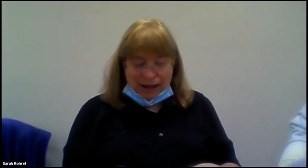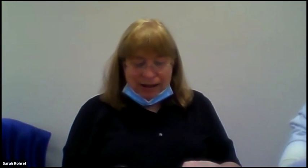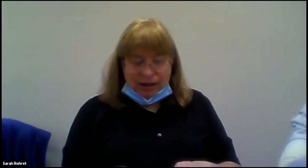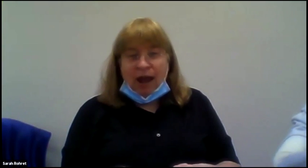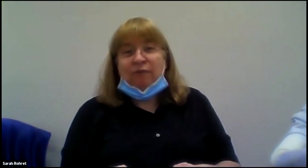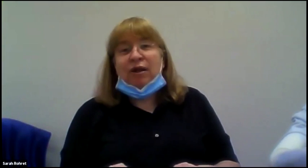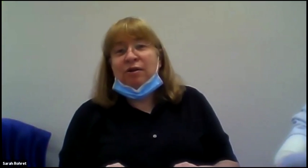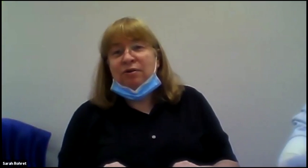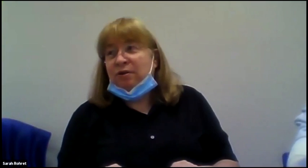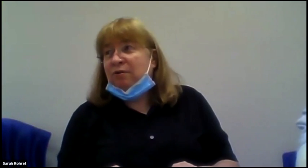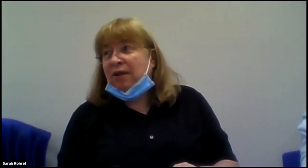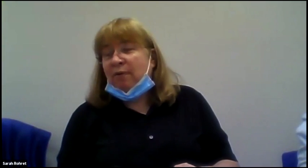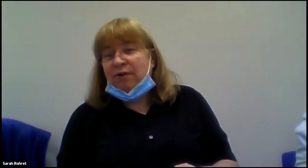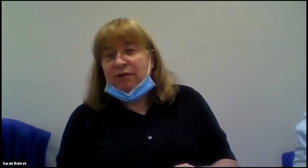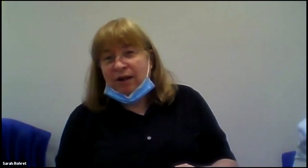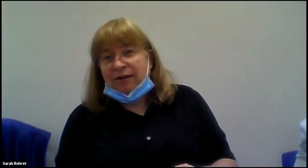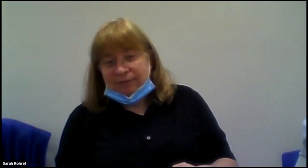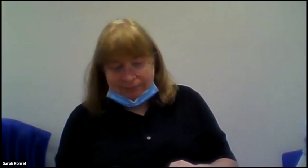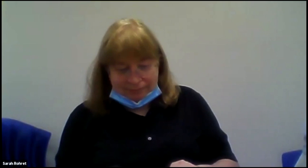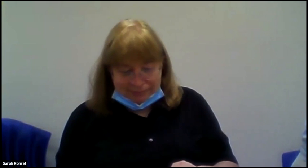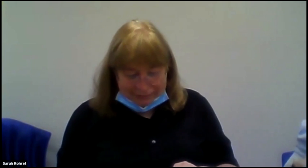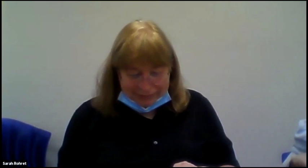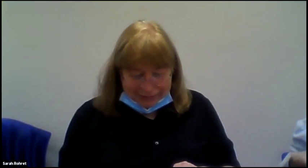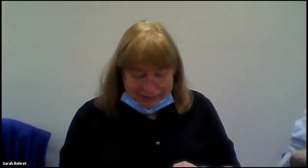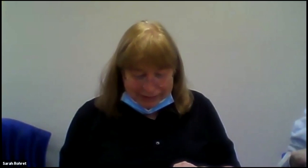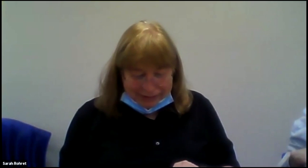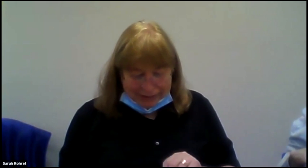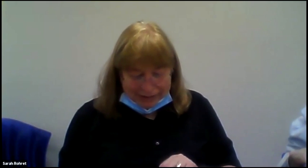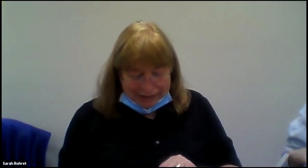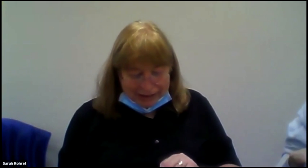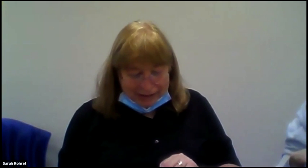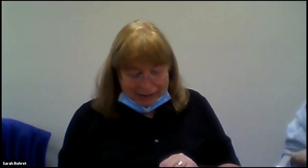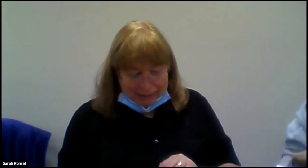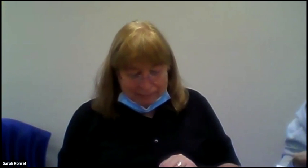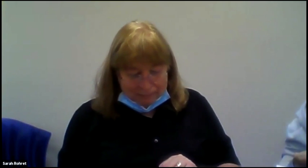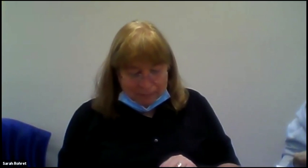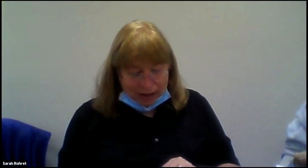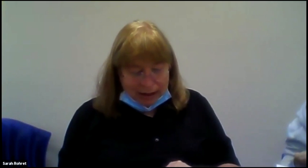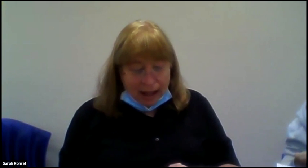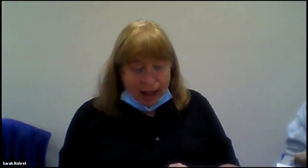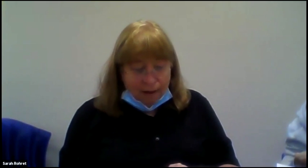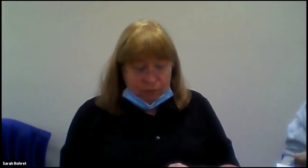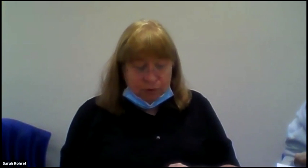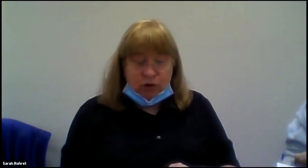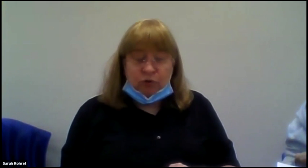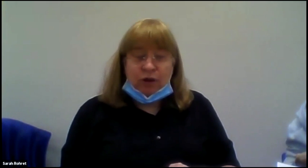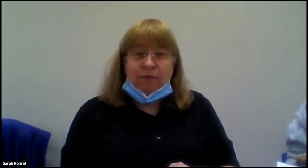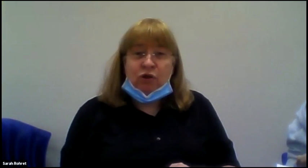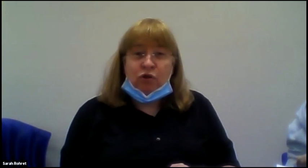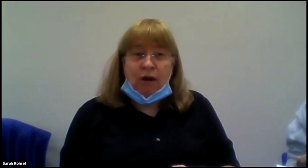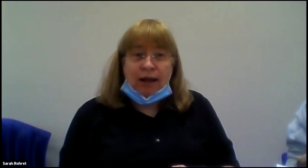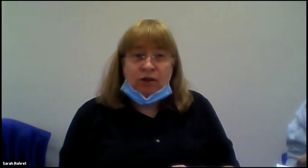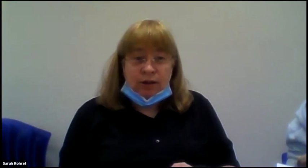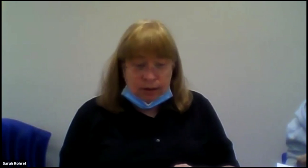But you have to get used to doing that with your tongue. And left, when you're giving directions,